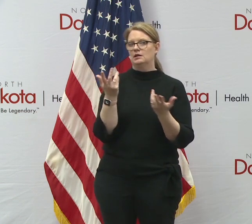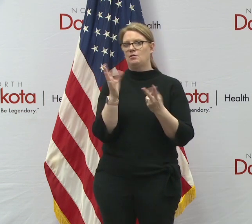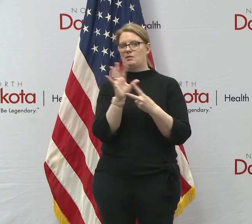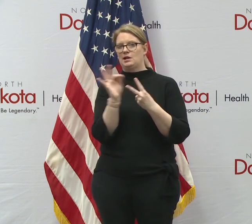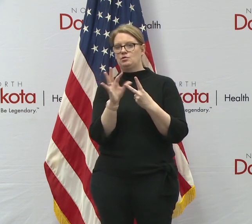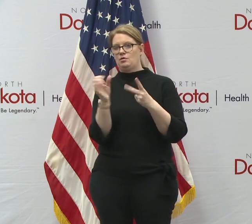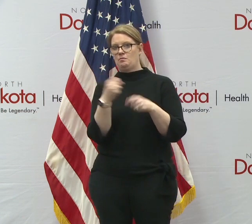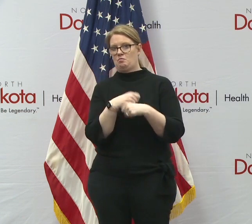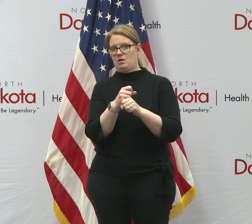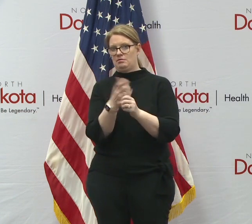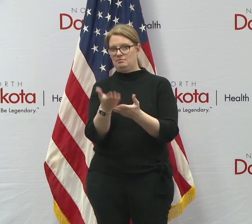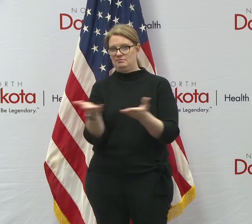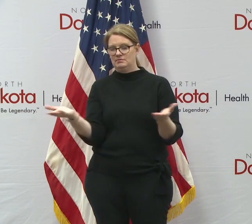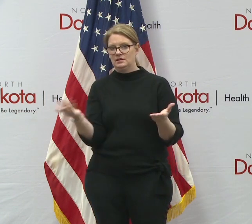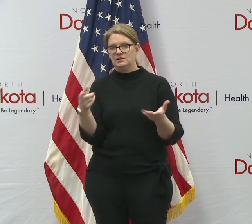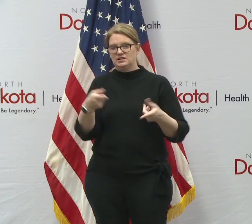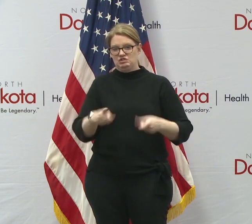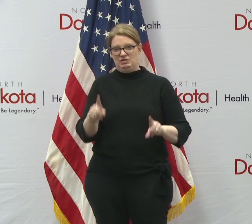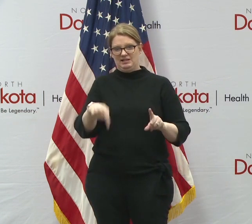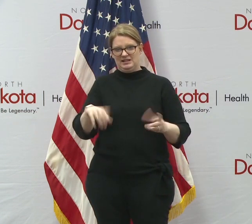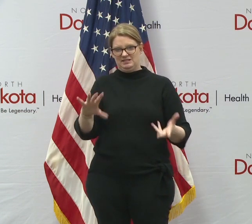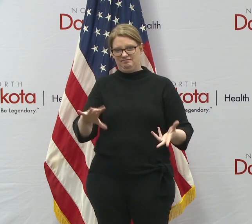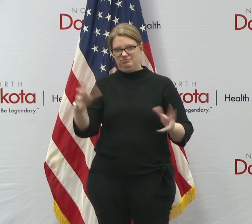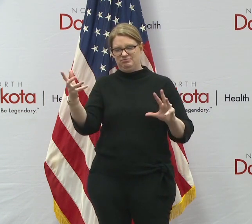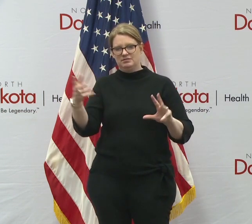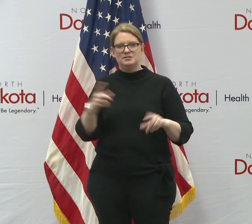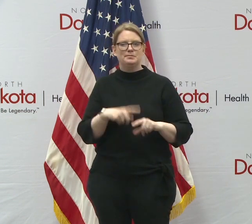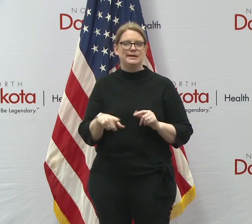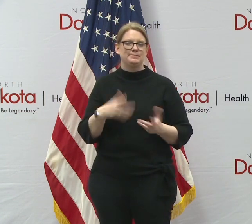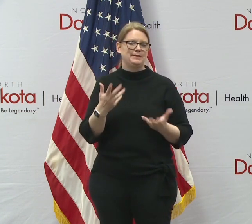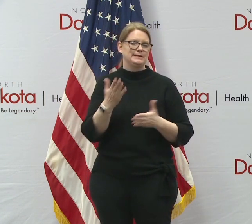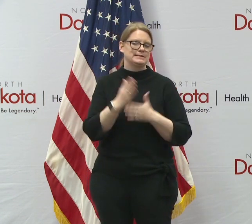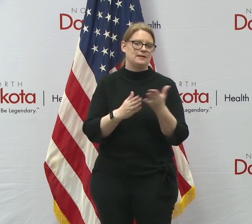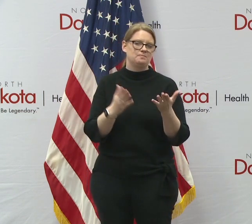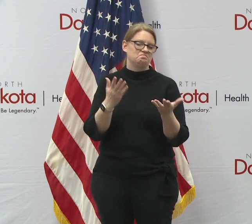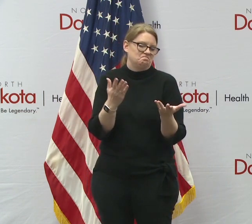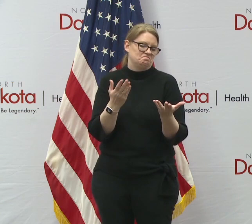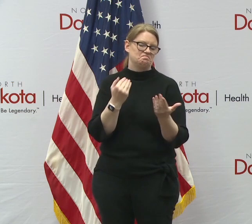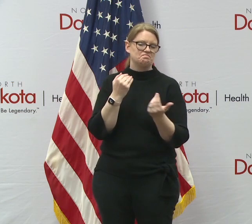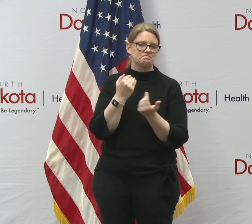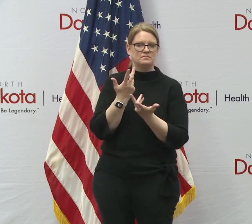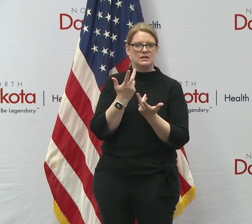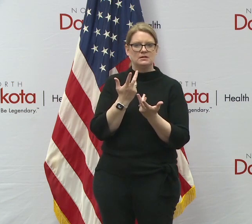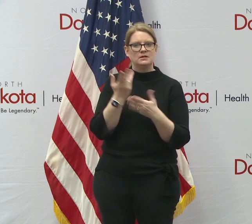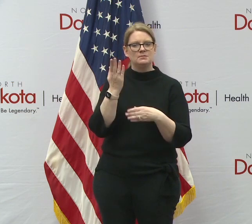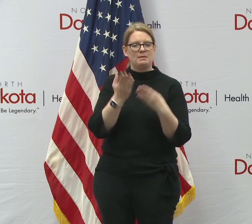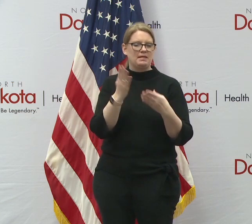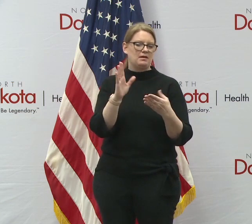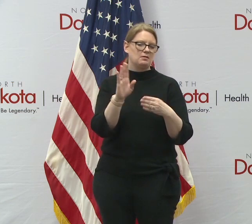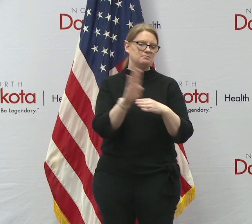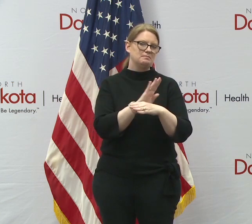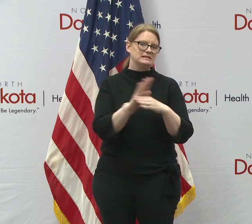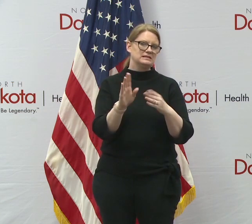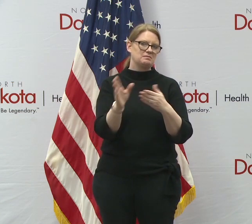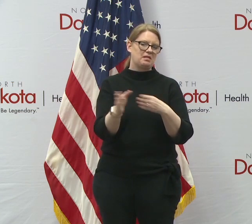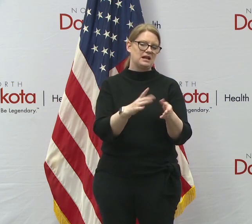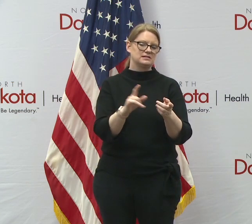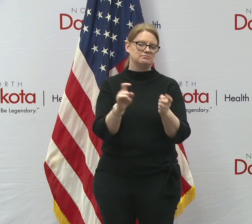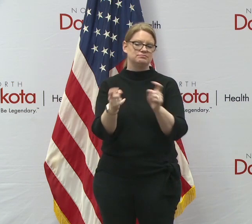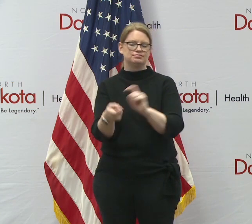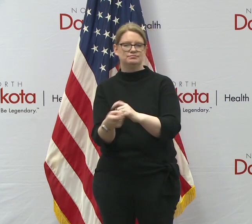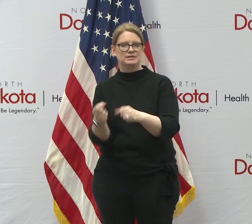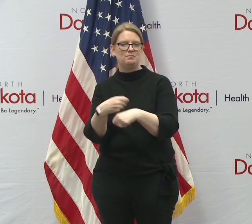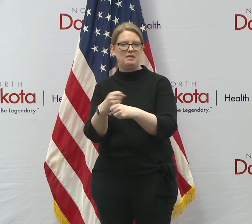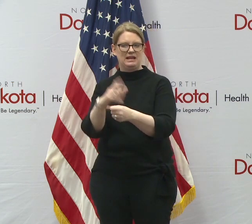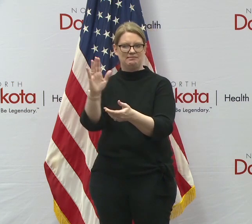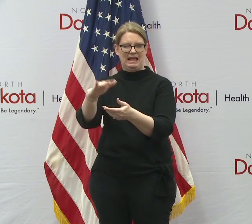product that they could be producing during this crisis. Maybe some will think about shifting their business models. But some of the folks that